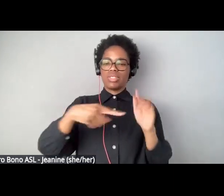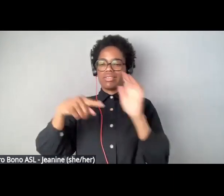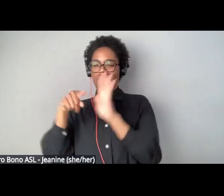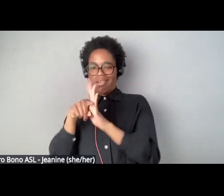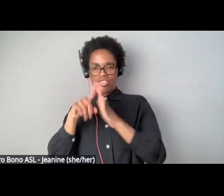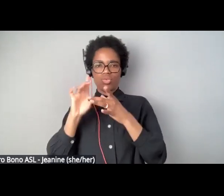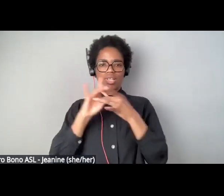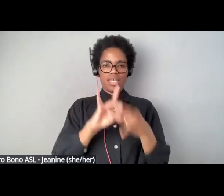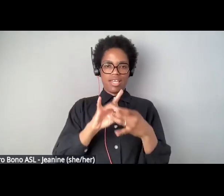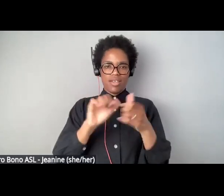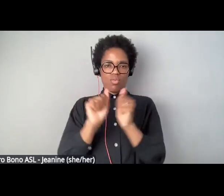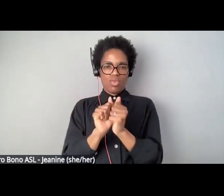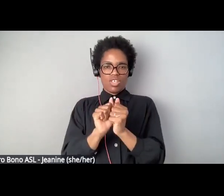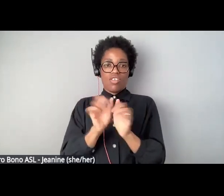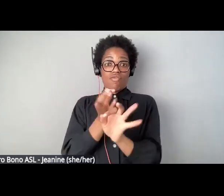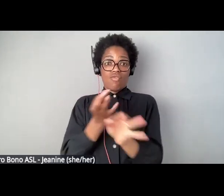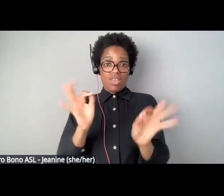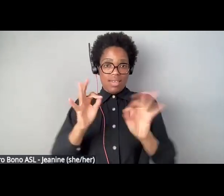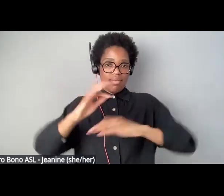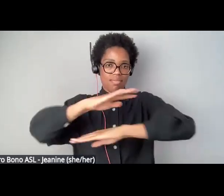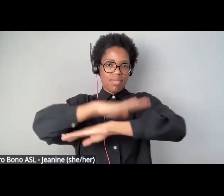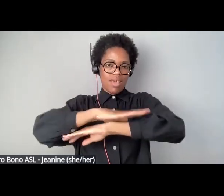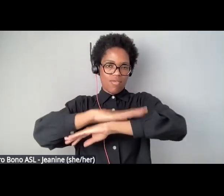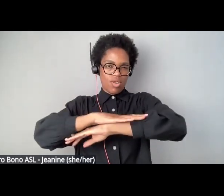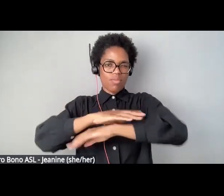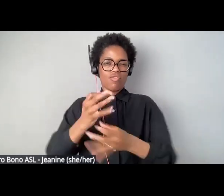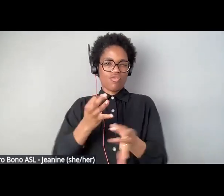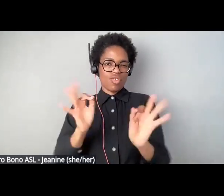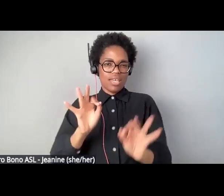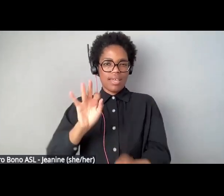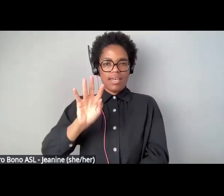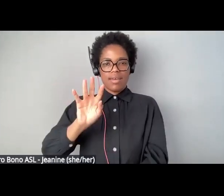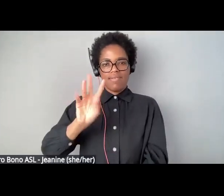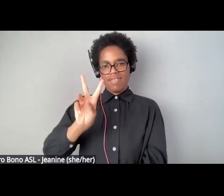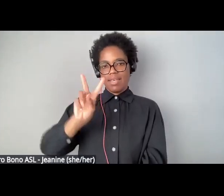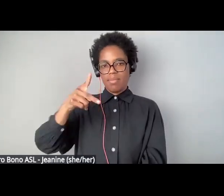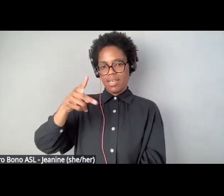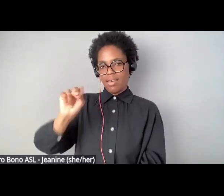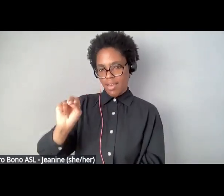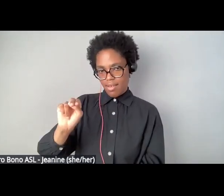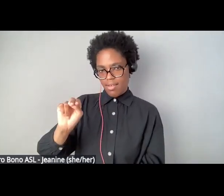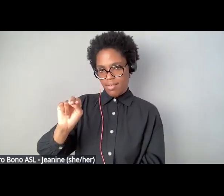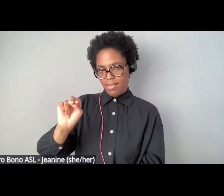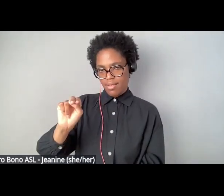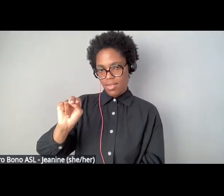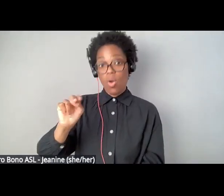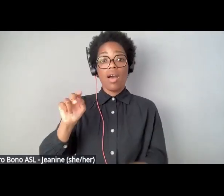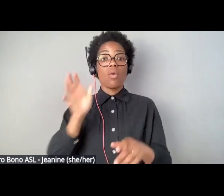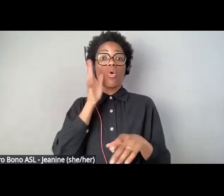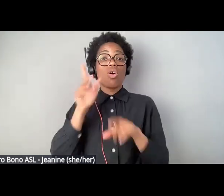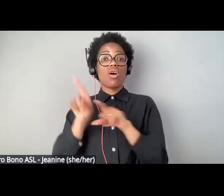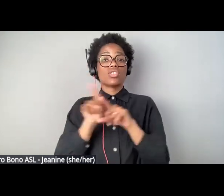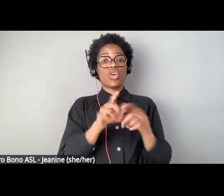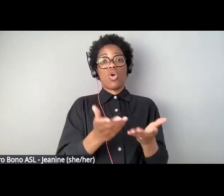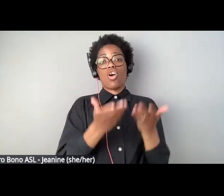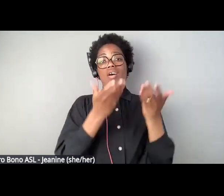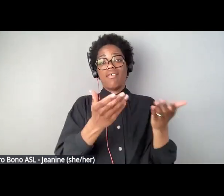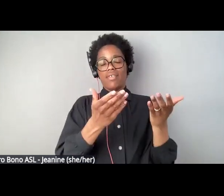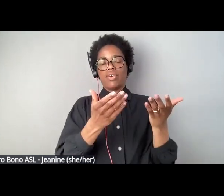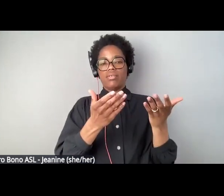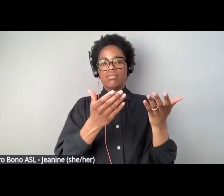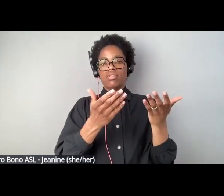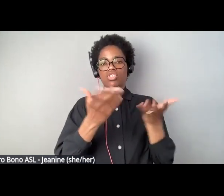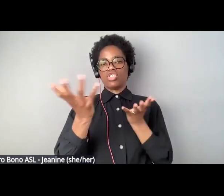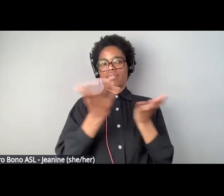some better rated paid tier options in case that is something that you want